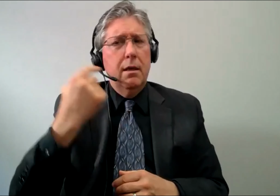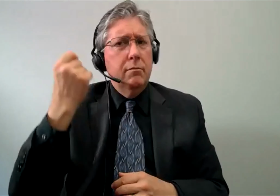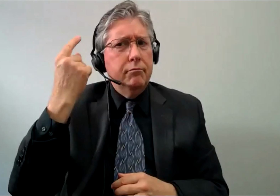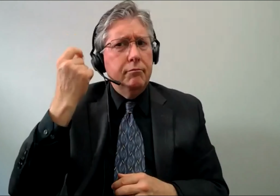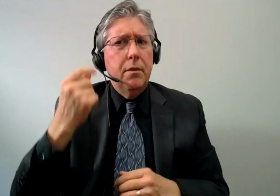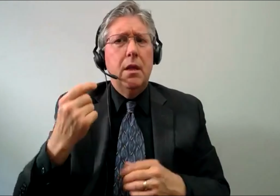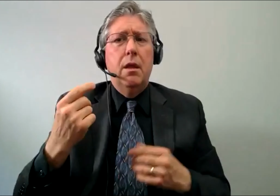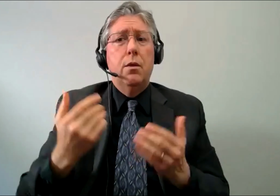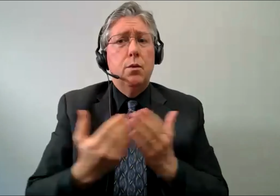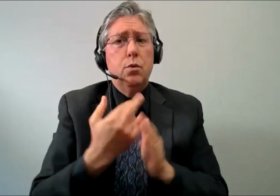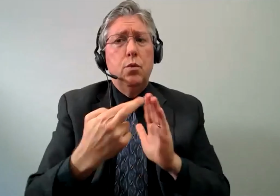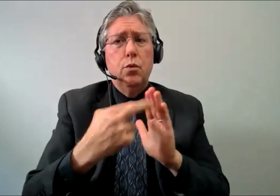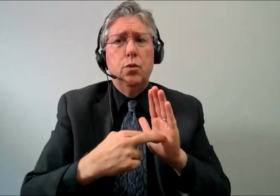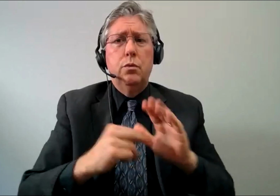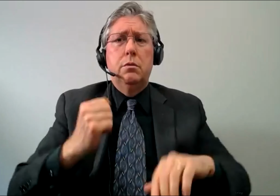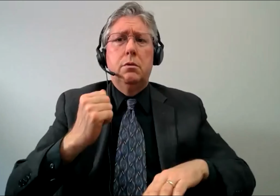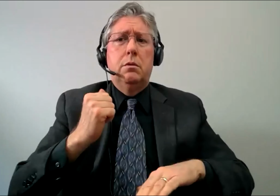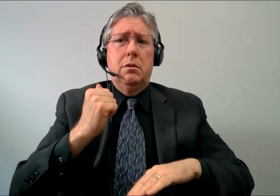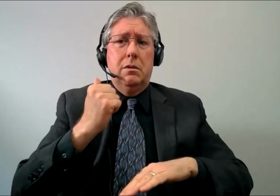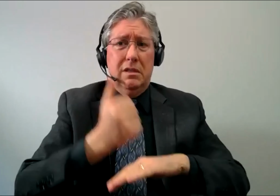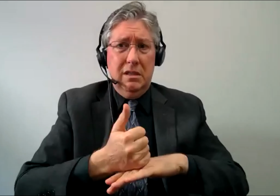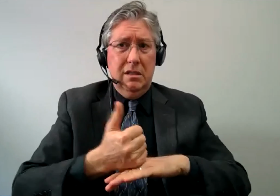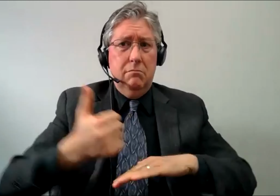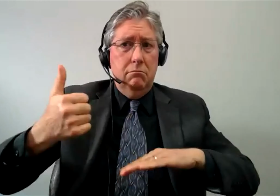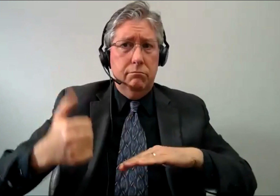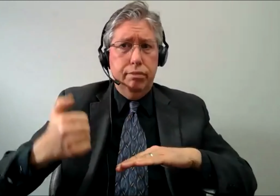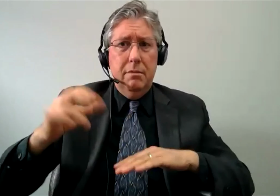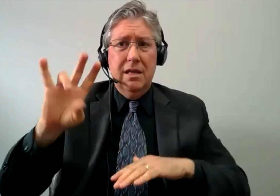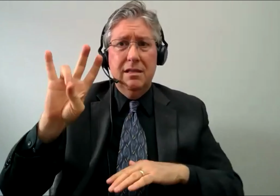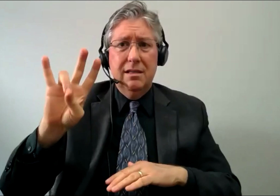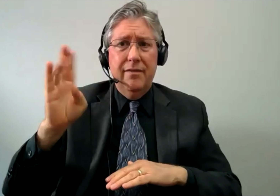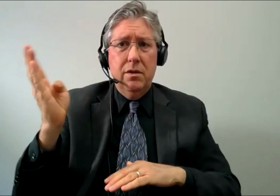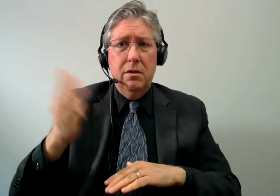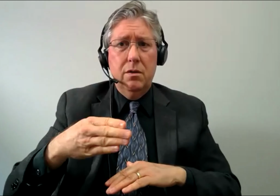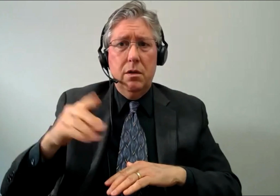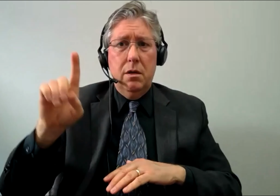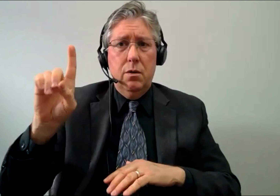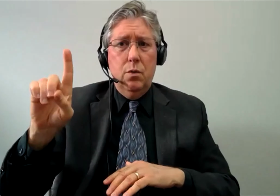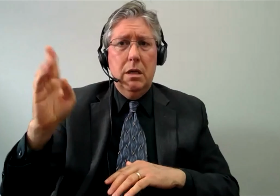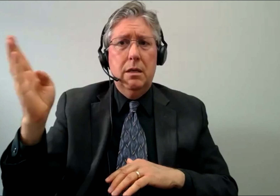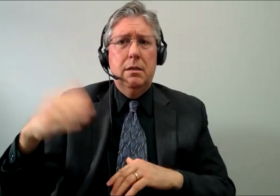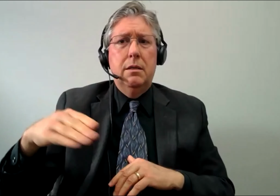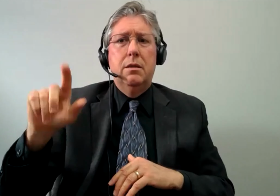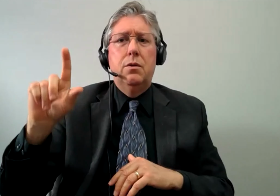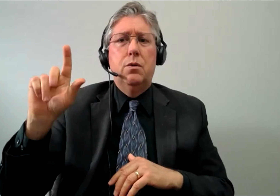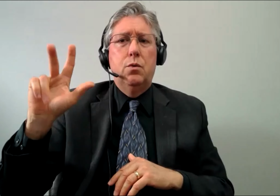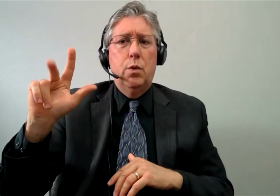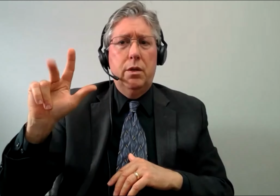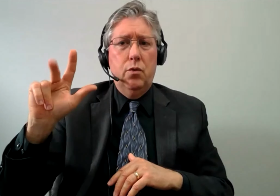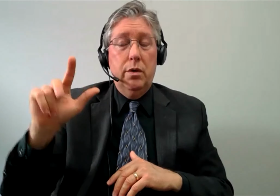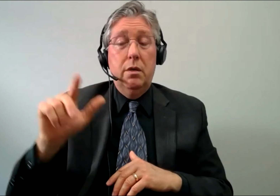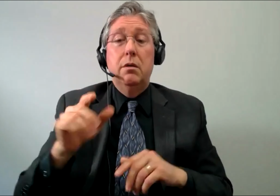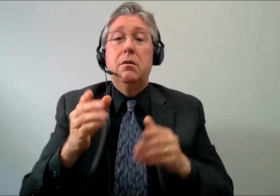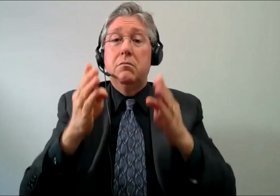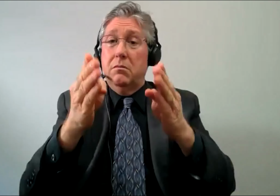new rules is 7/1/23. For providers who want to begin working to update policies, can